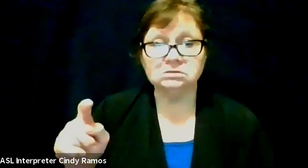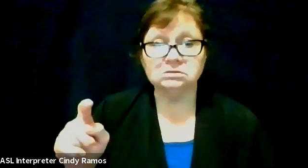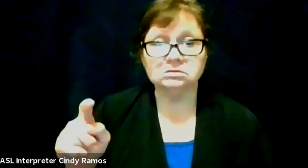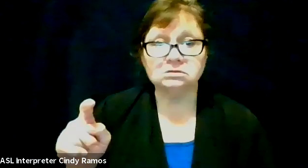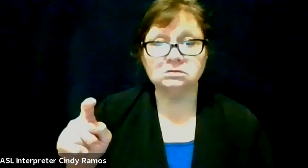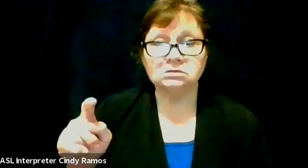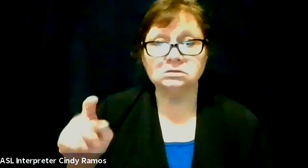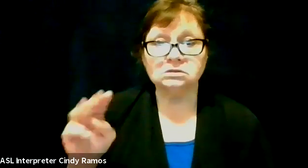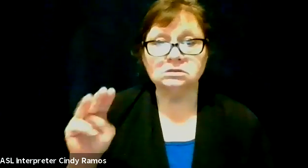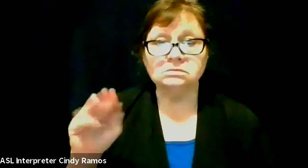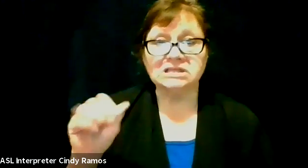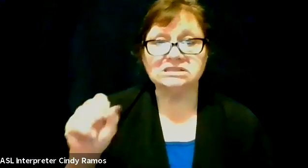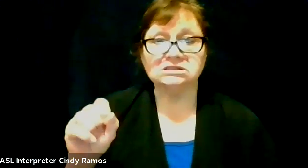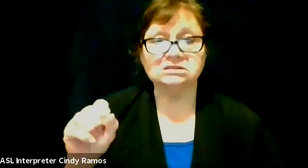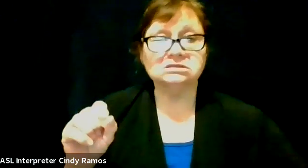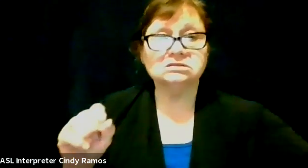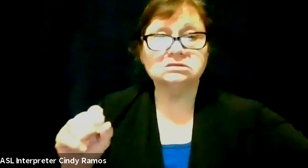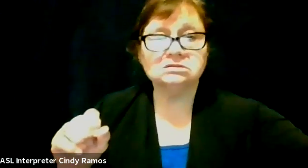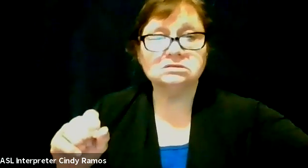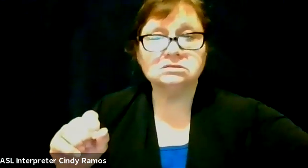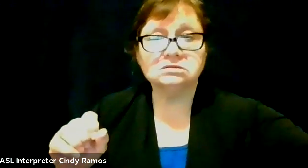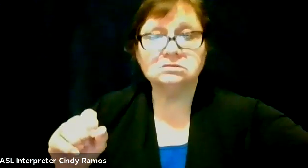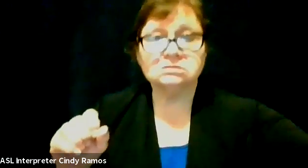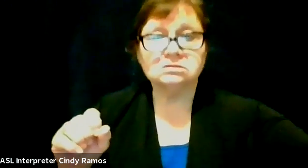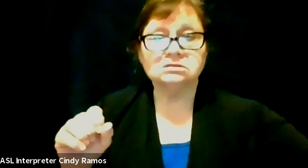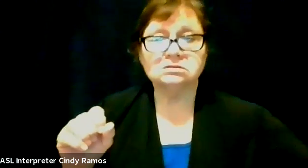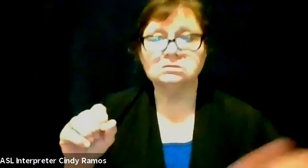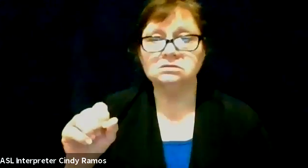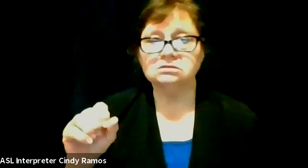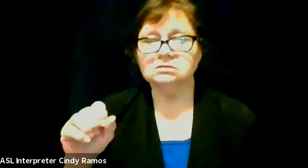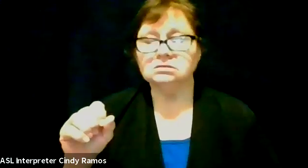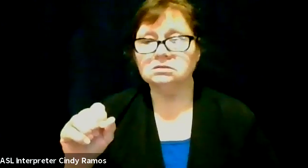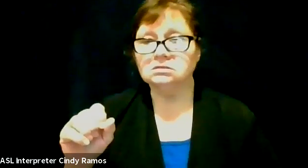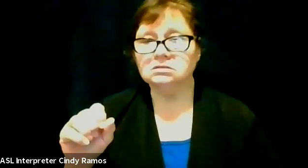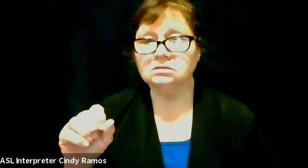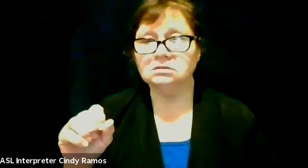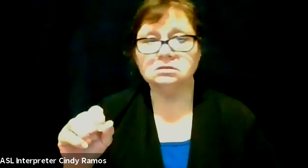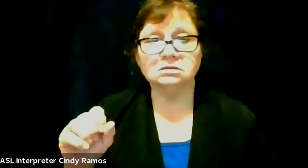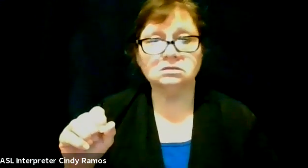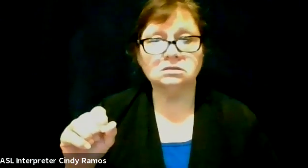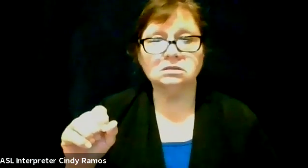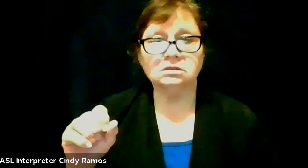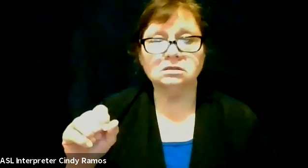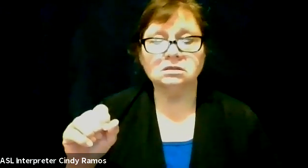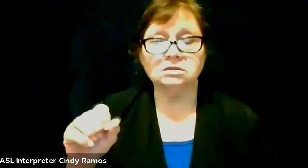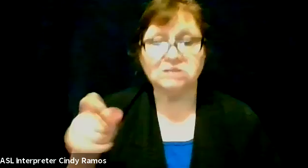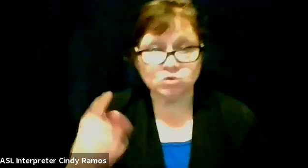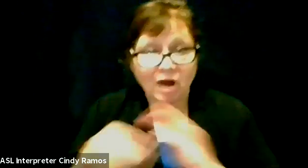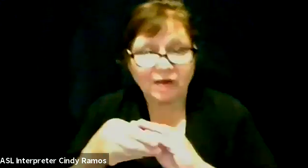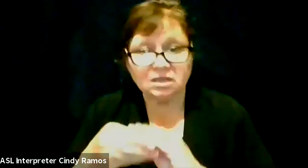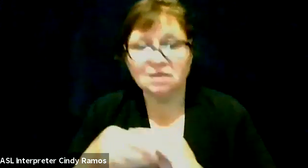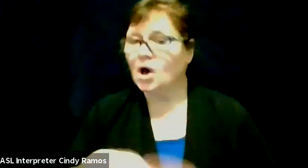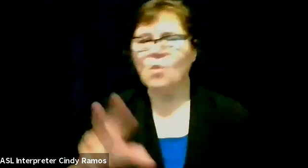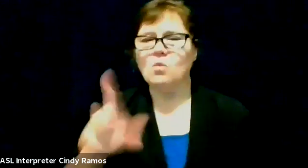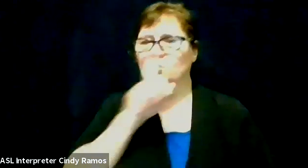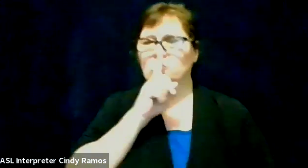Ms. Oliver Davila, I see you're unmuting. Did you have something further to add? Not to this. I'm just waiting for new